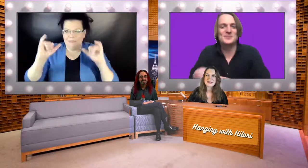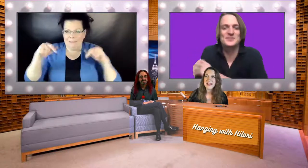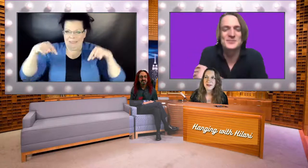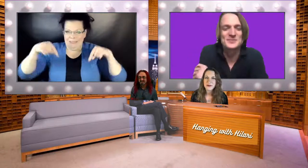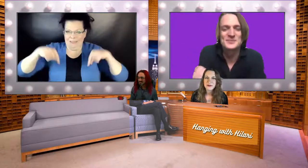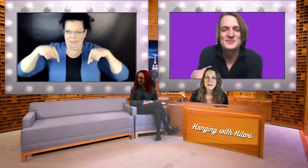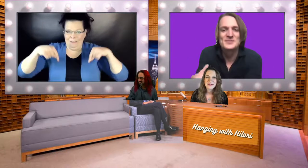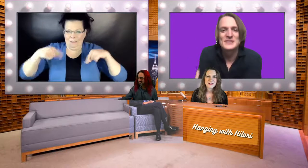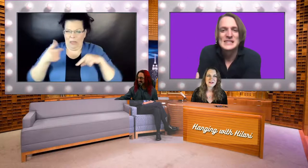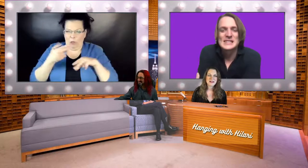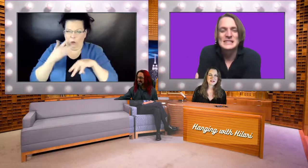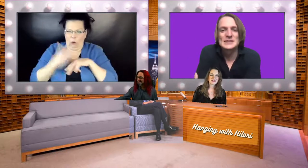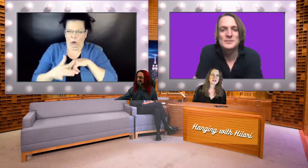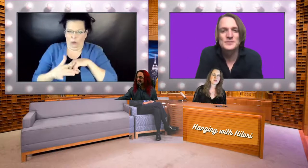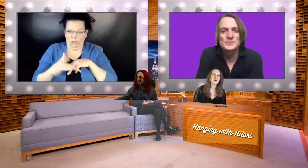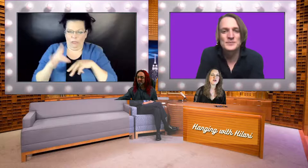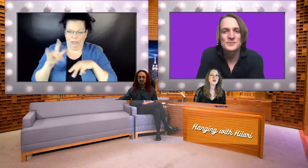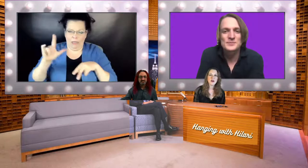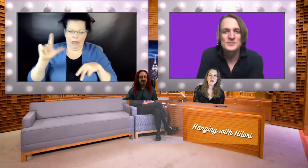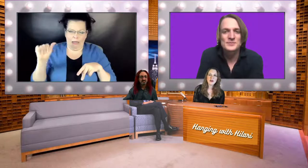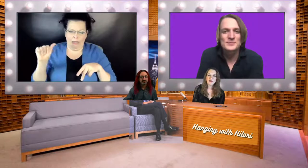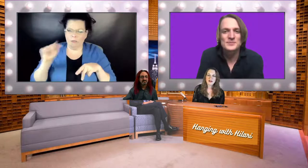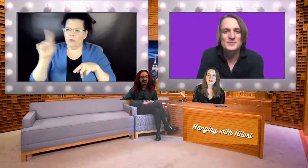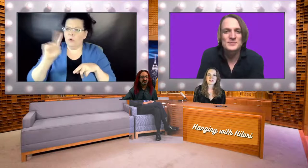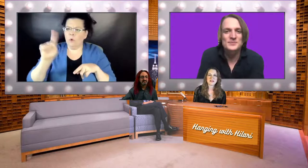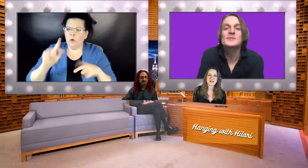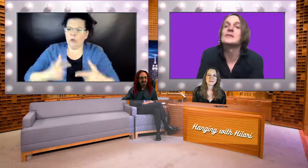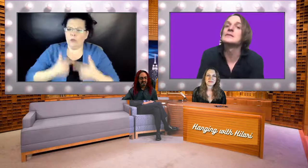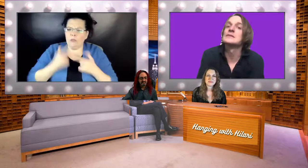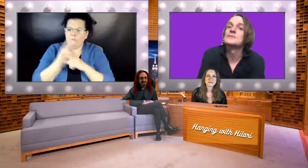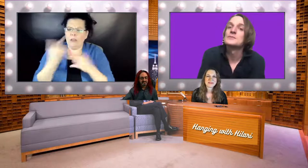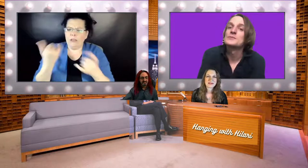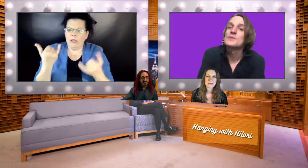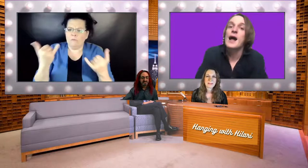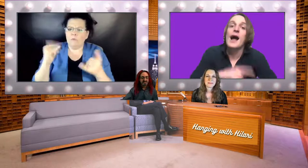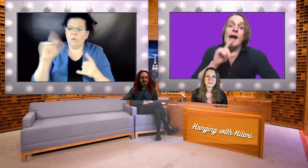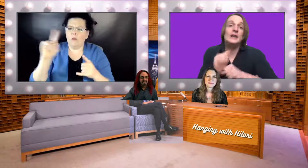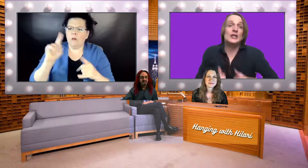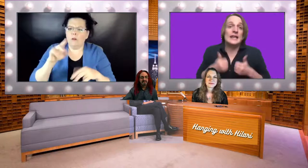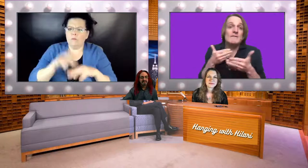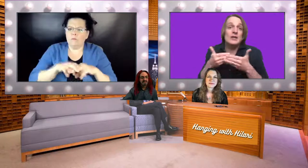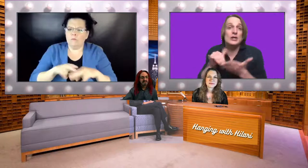It's still a tad early here in Los Angeles. Where are you right now, John?